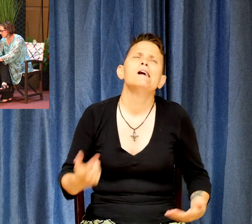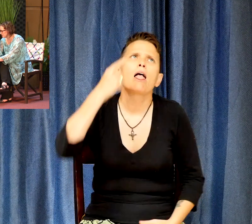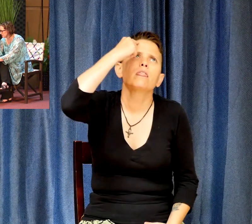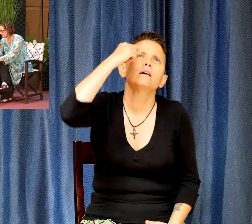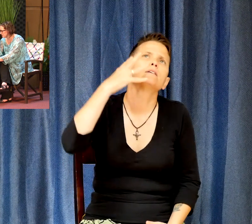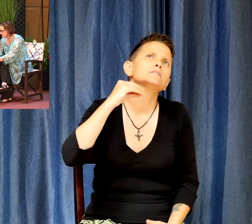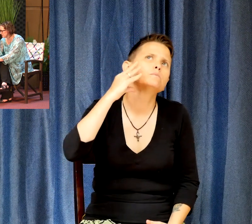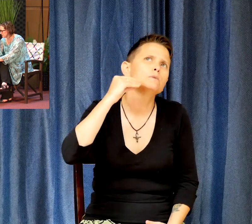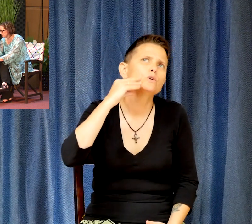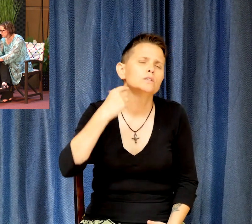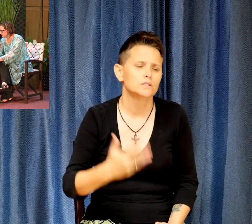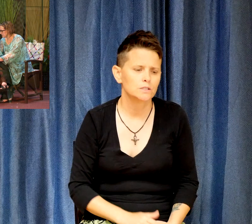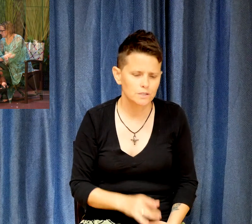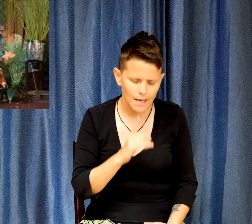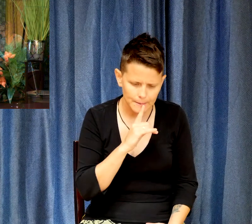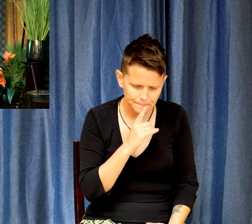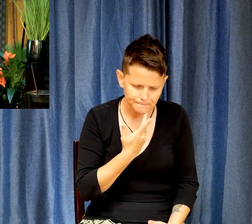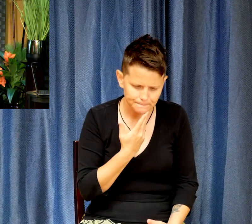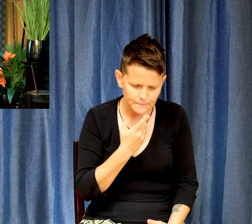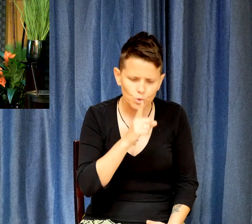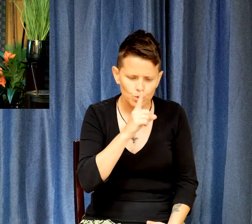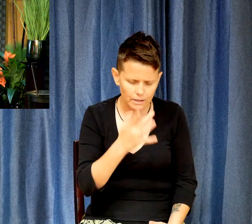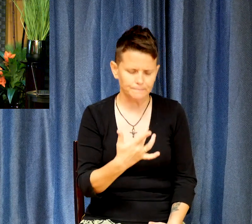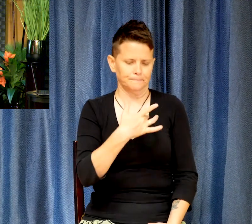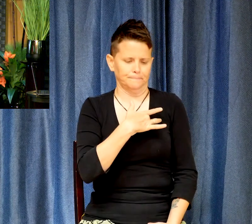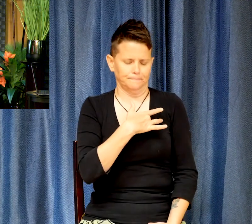I think one of the most profound experiences of